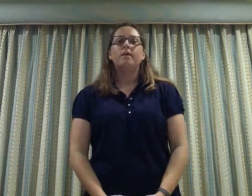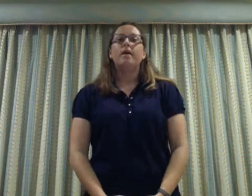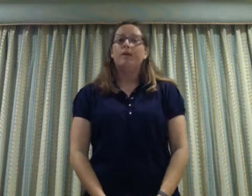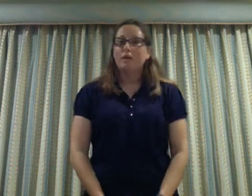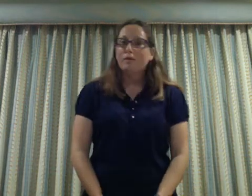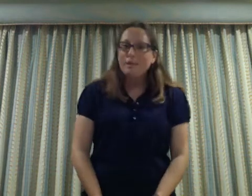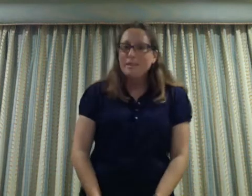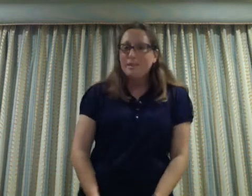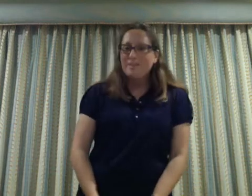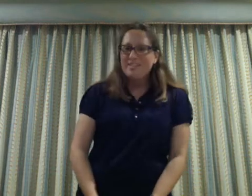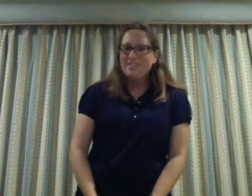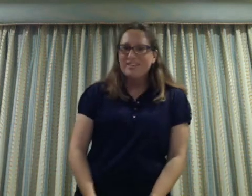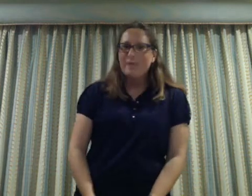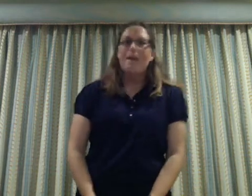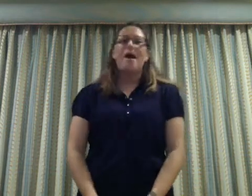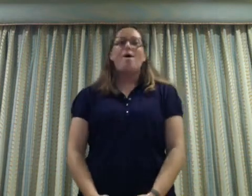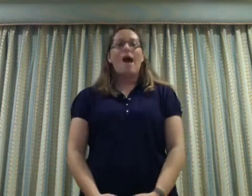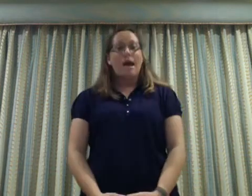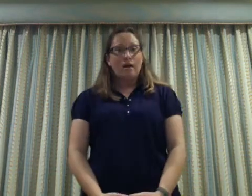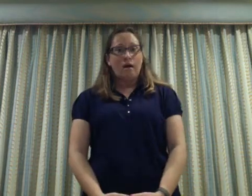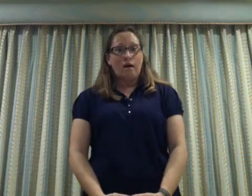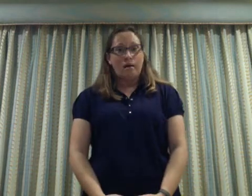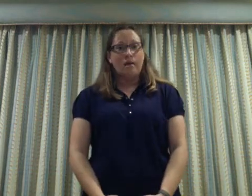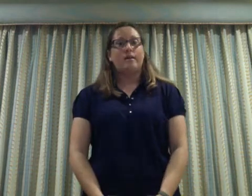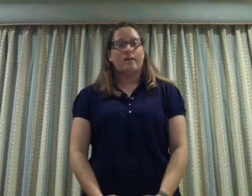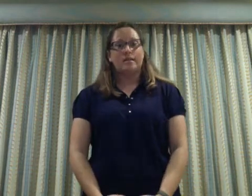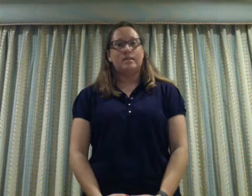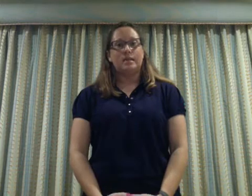Thank you for listening to my story about how I caught an Alaskan king